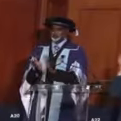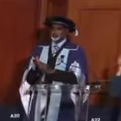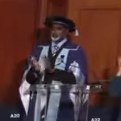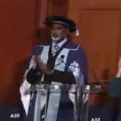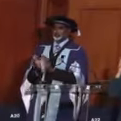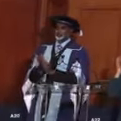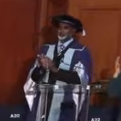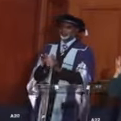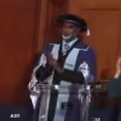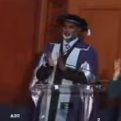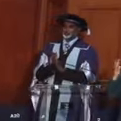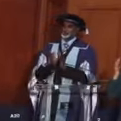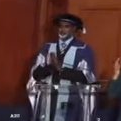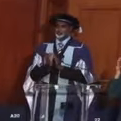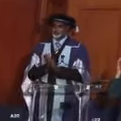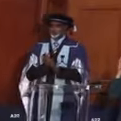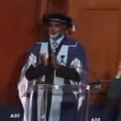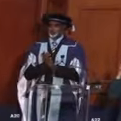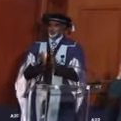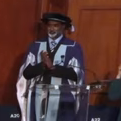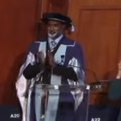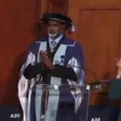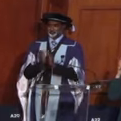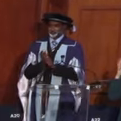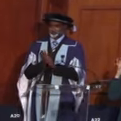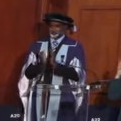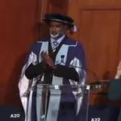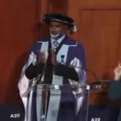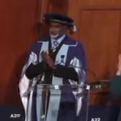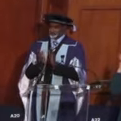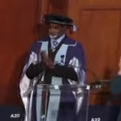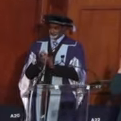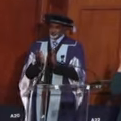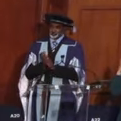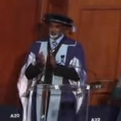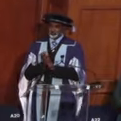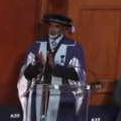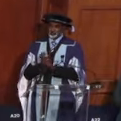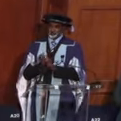Yeah, okay. Halala, halala, halala.